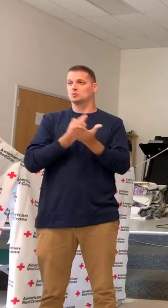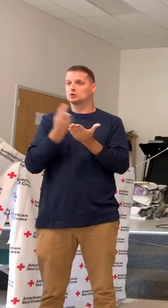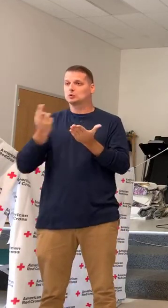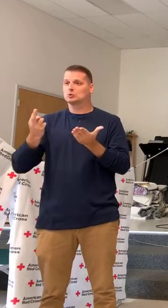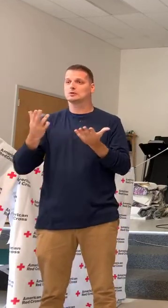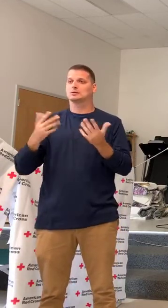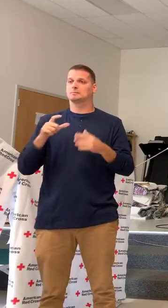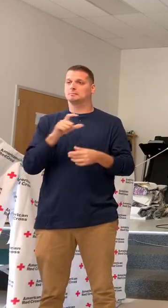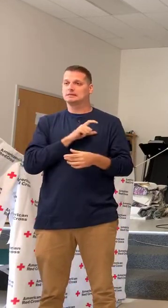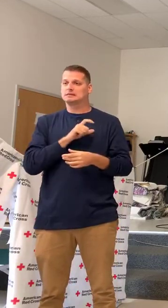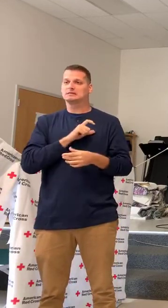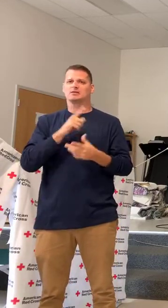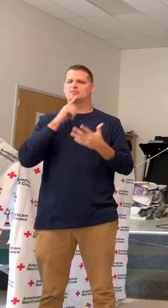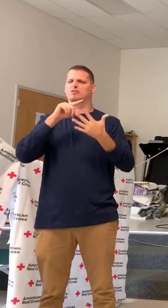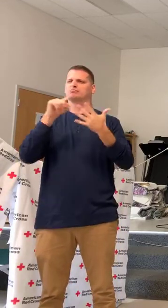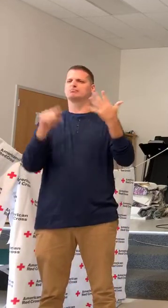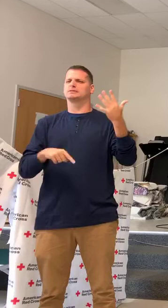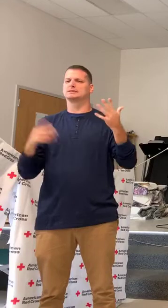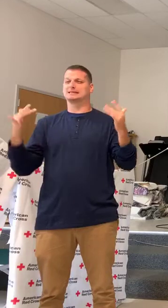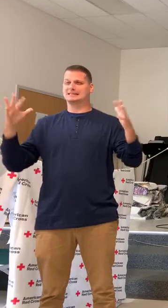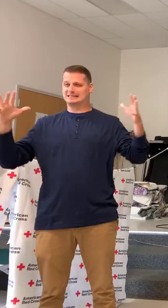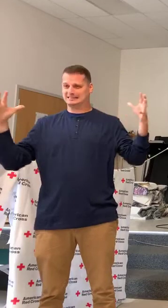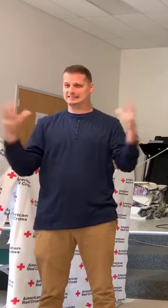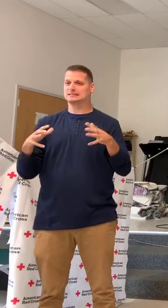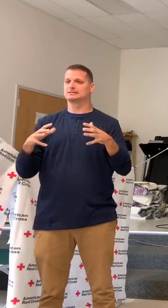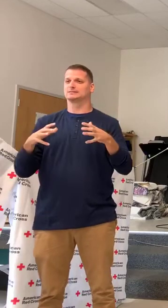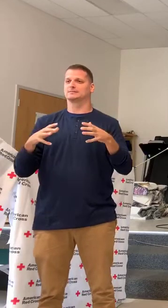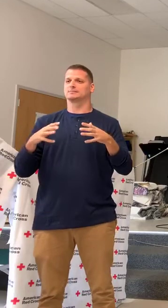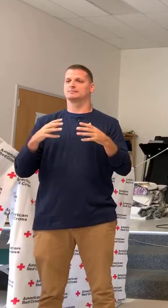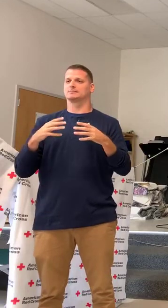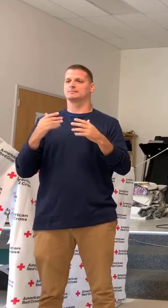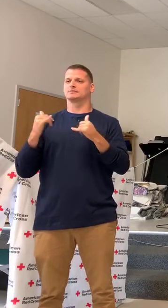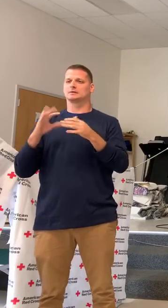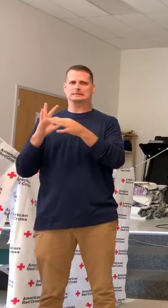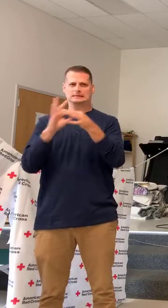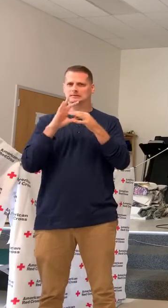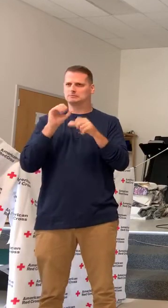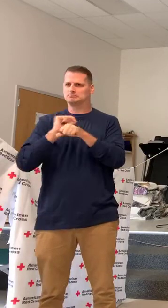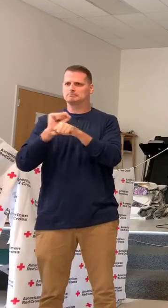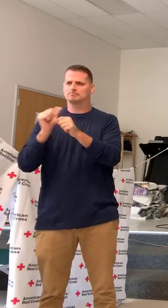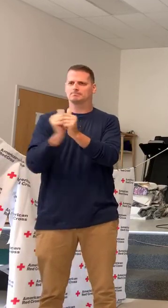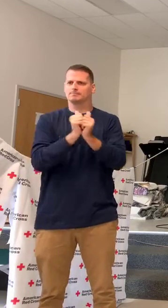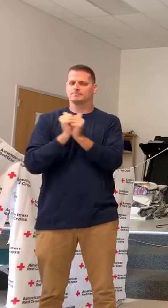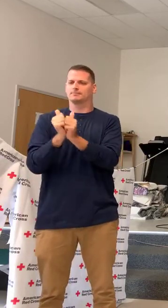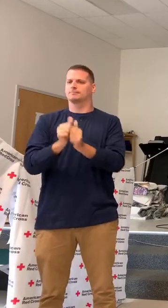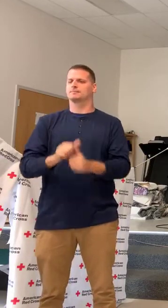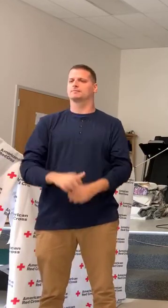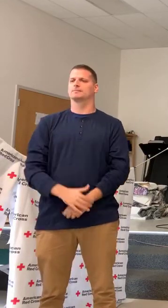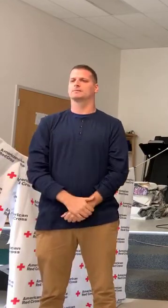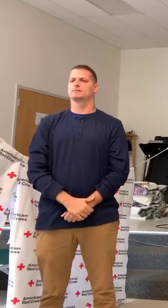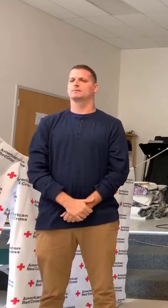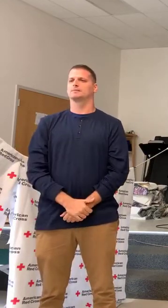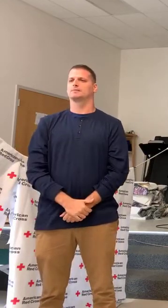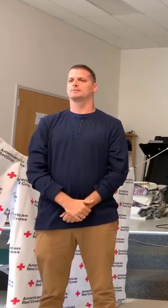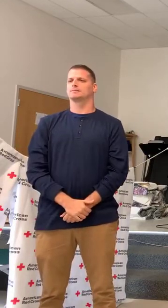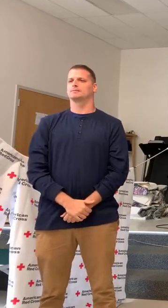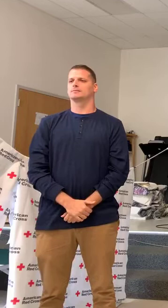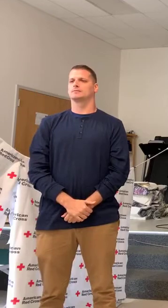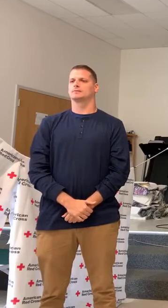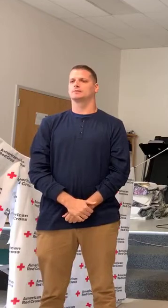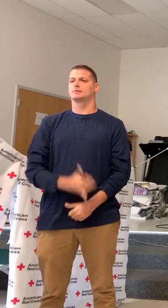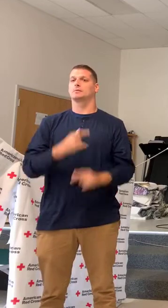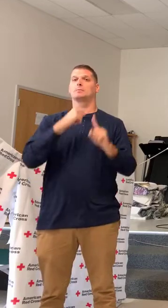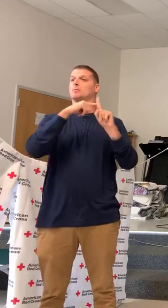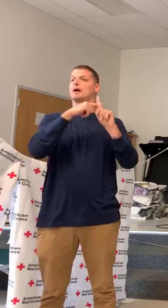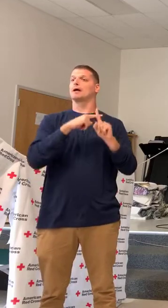to do that. So we definitely had some challenges the first couple of days. Cale mentioned just a couple of them. But some of the things that went really well is